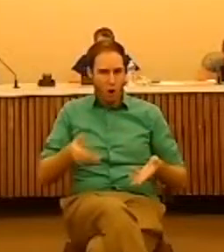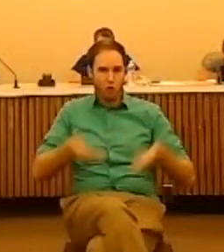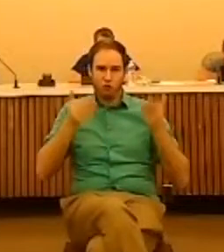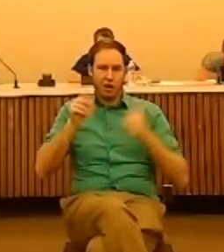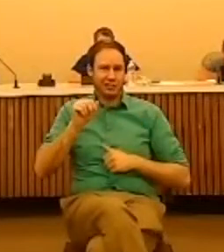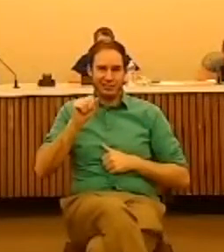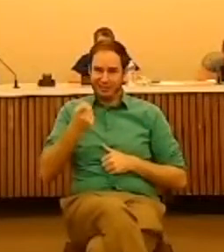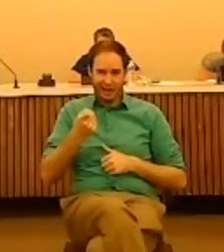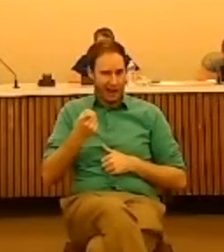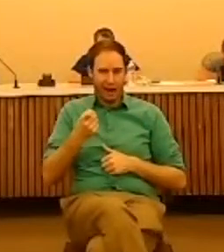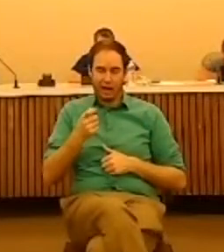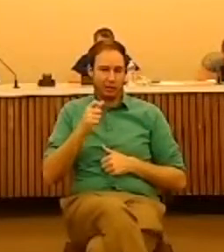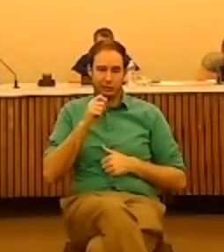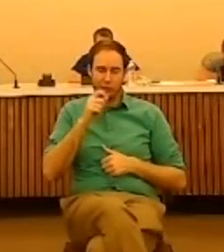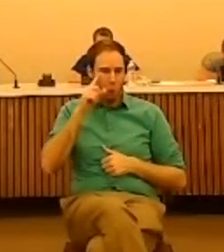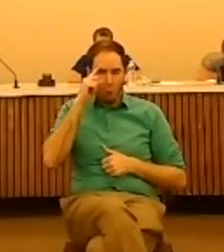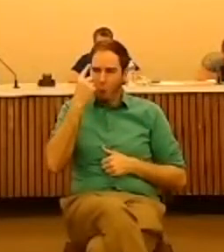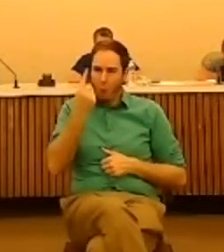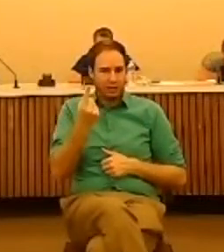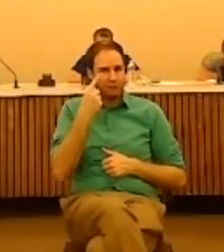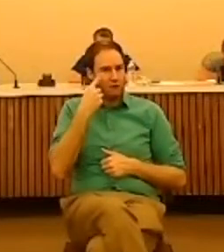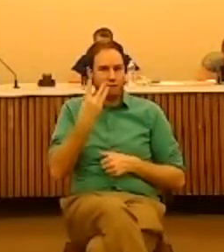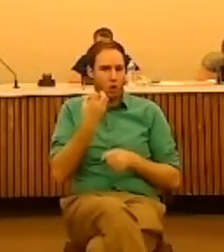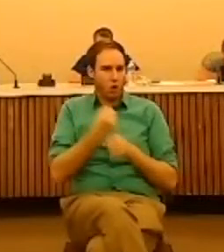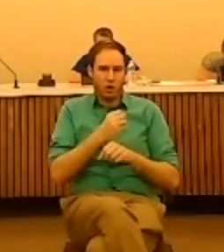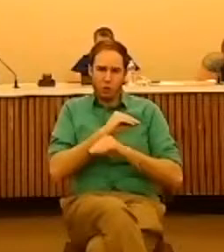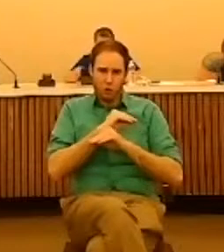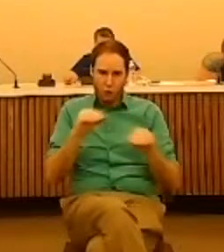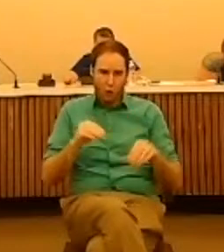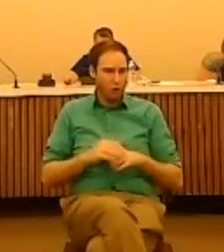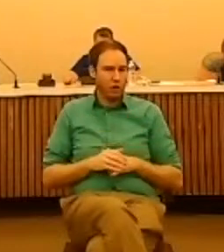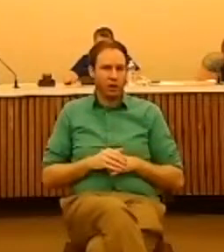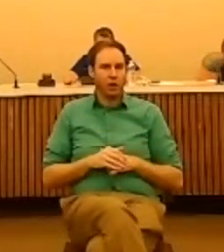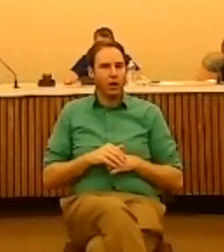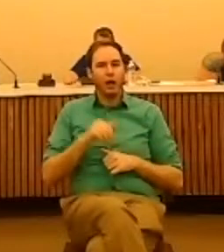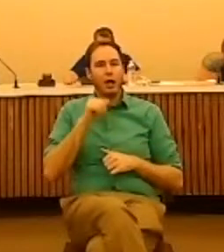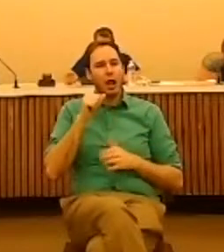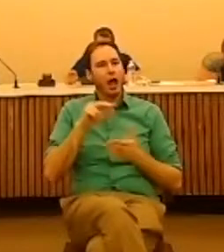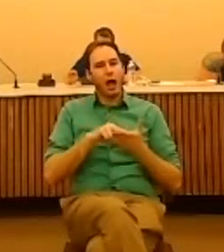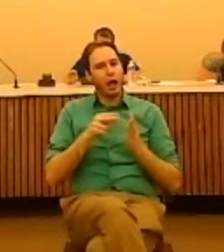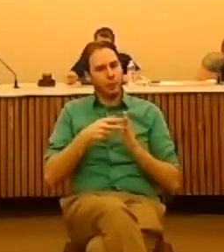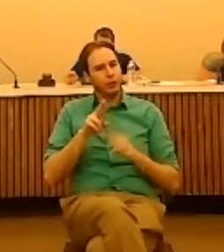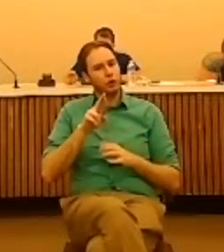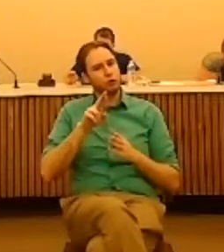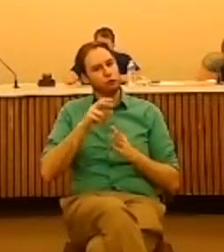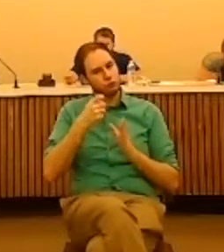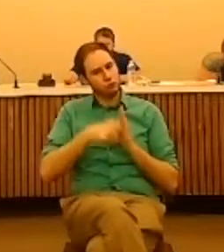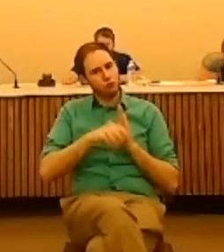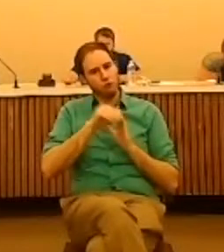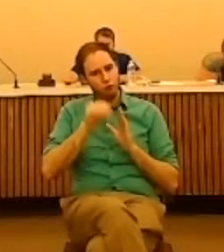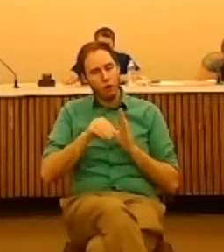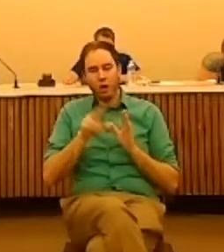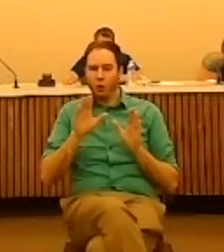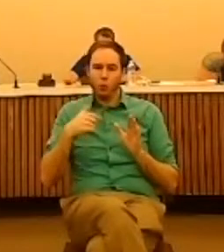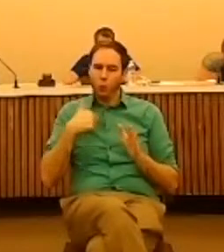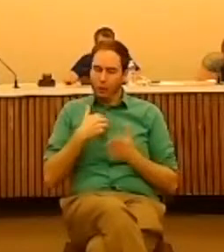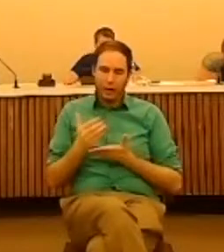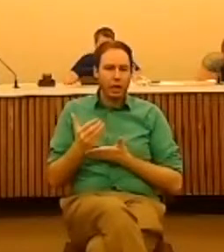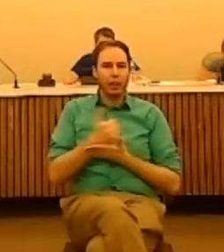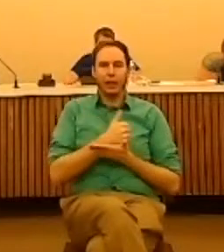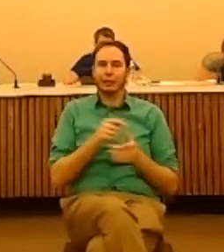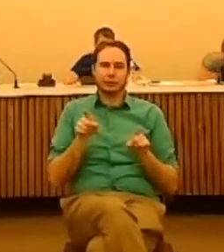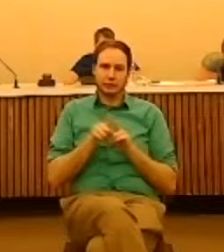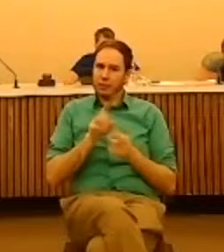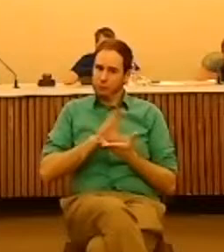levy 1 penny in 4 years. I don't mean didn't raise our tax rate. We collect the same amount. The